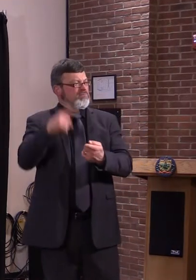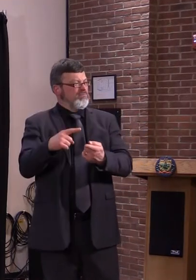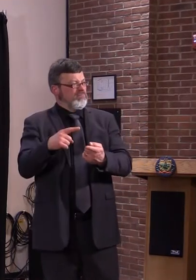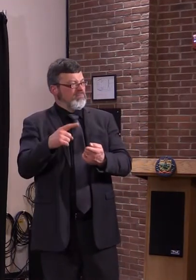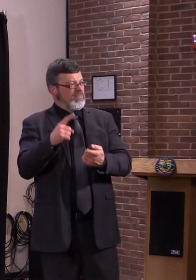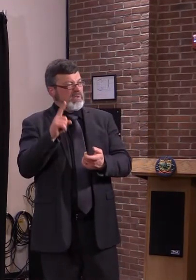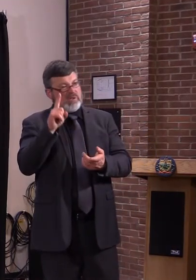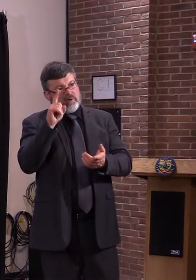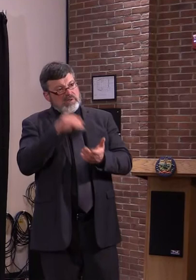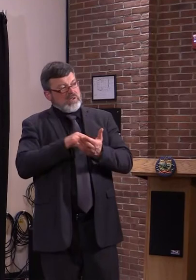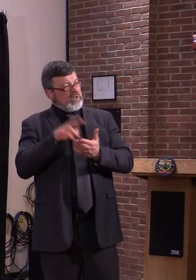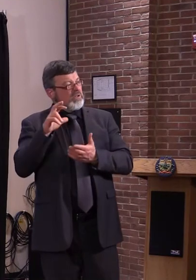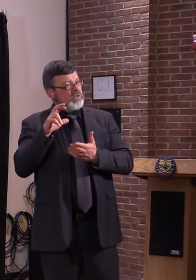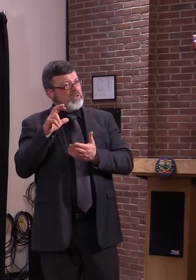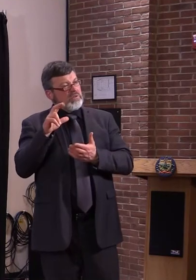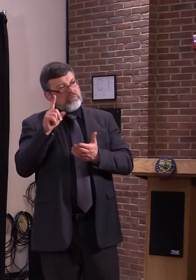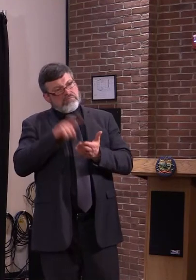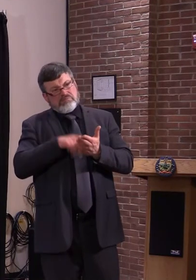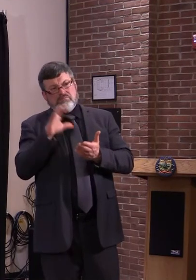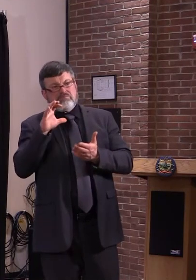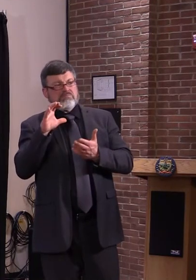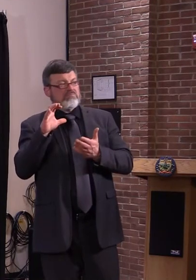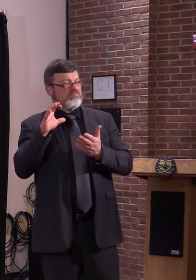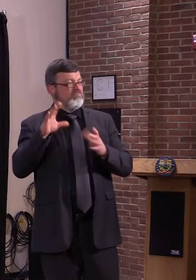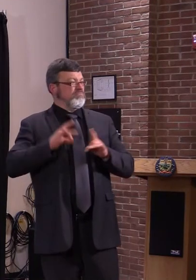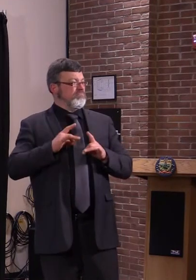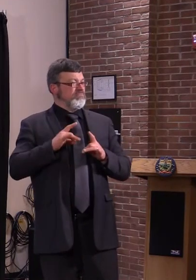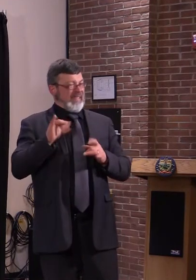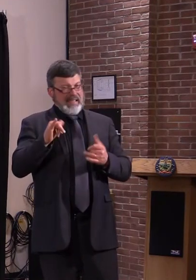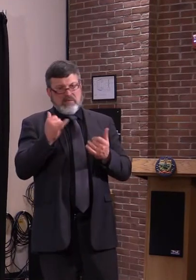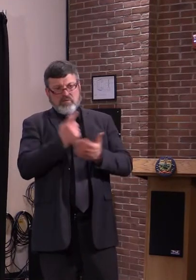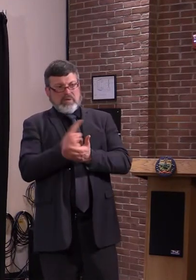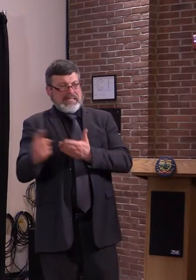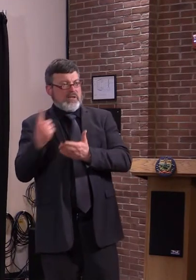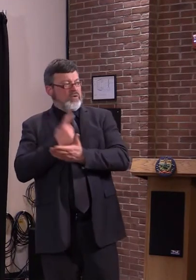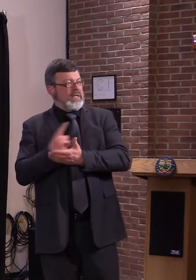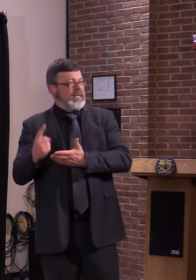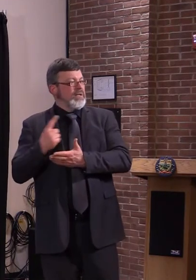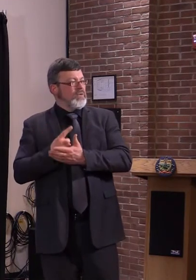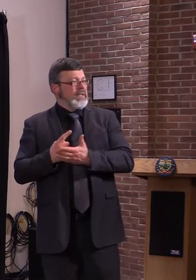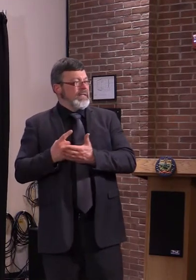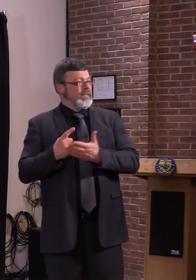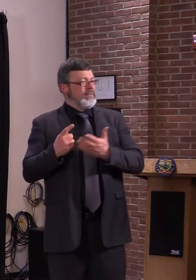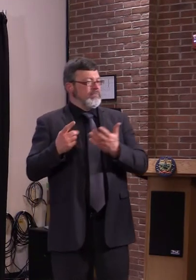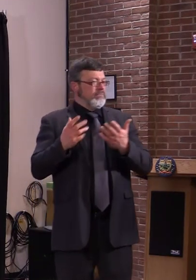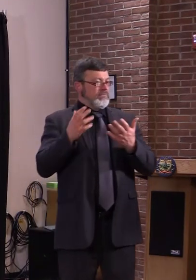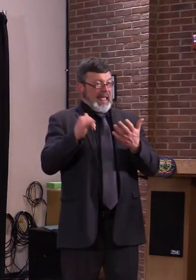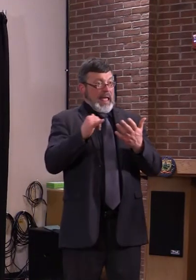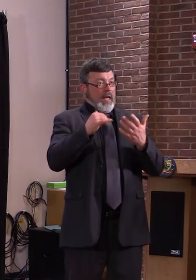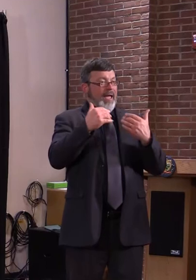1,300 to 1,500 range per week. Mixture of positives and negatives, but